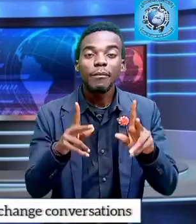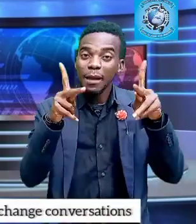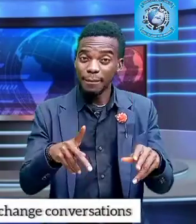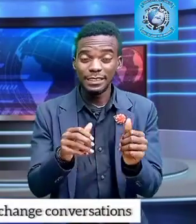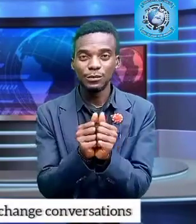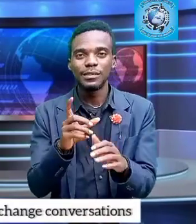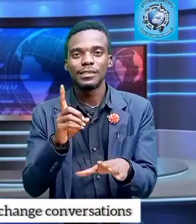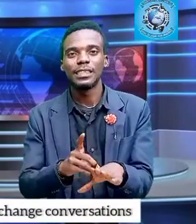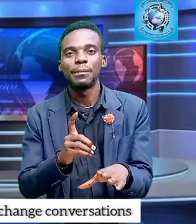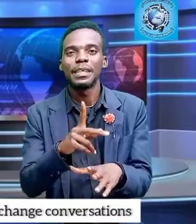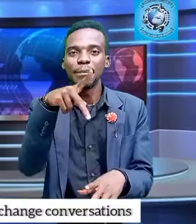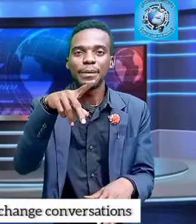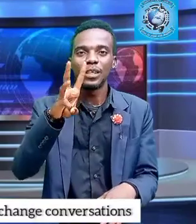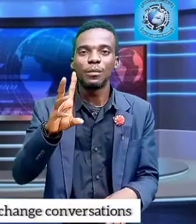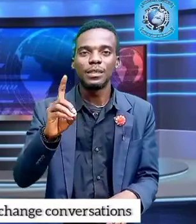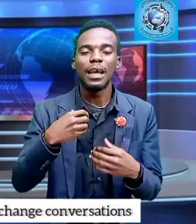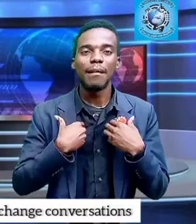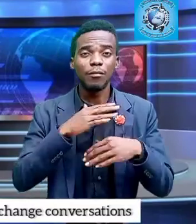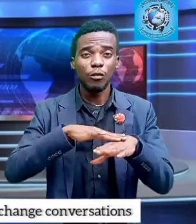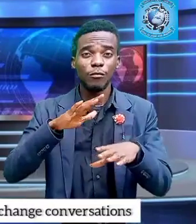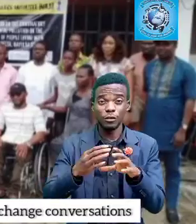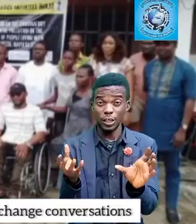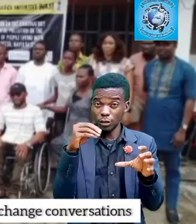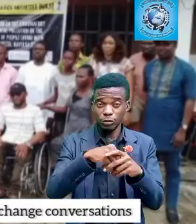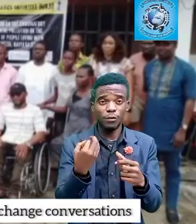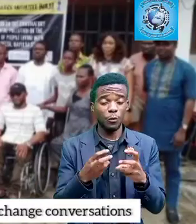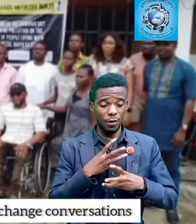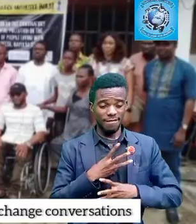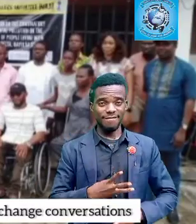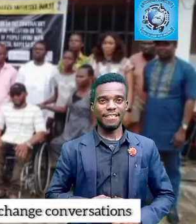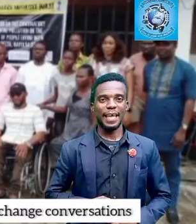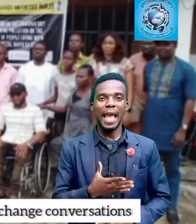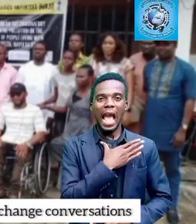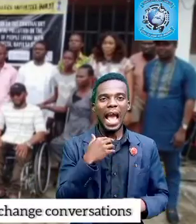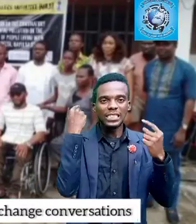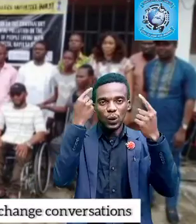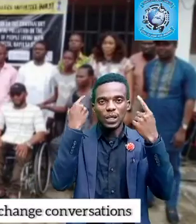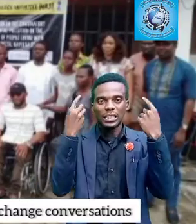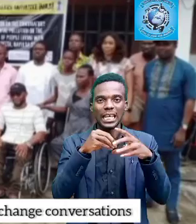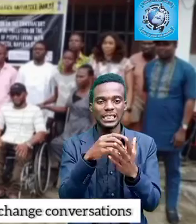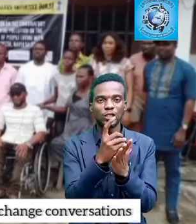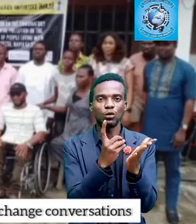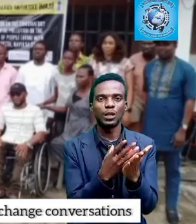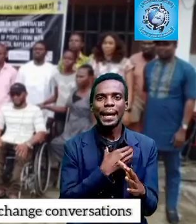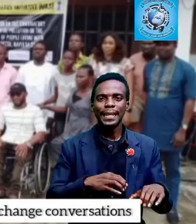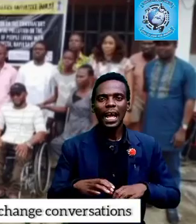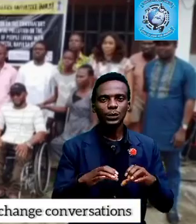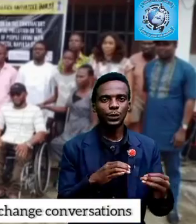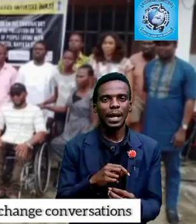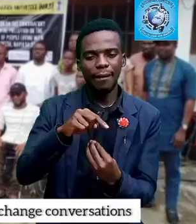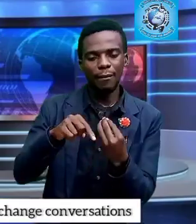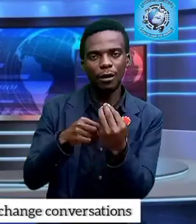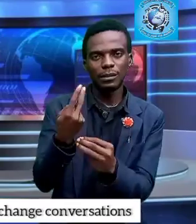Persons with disabilities, PWD, have called for the inclusion of their welfare and concern in discussions and actions